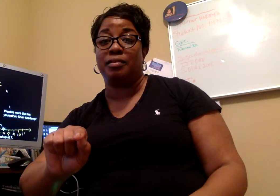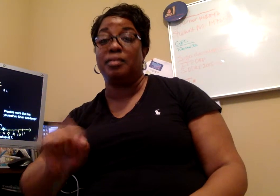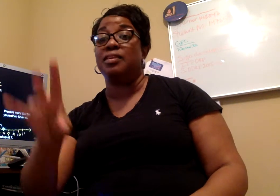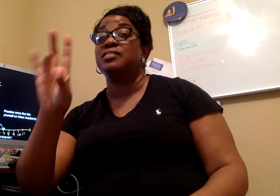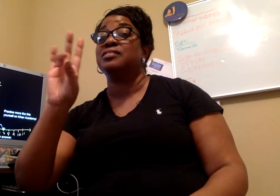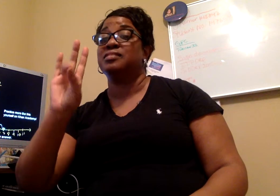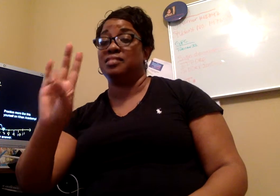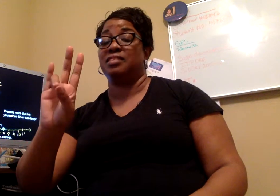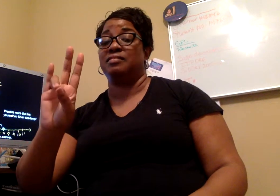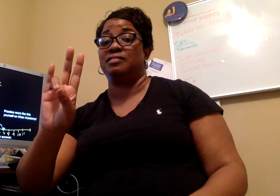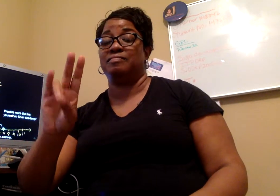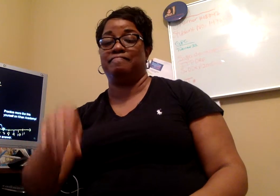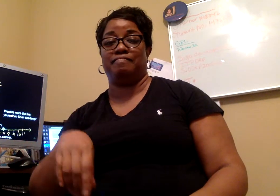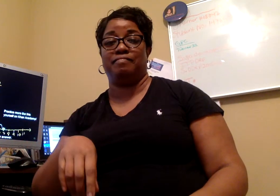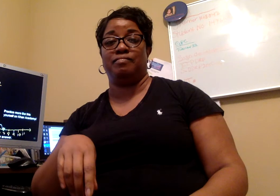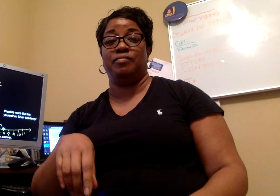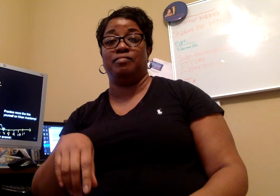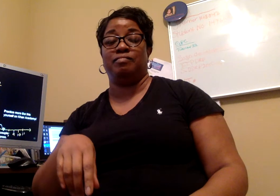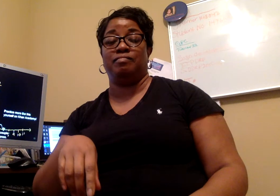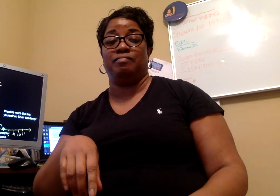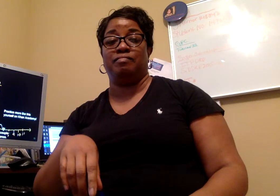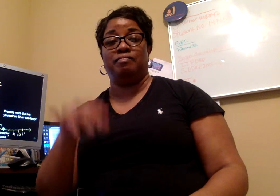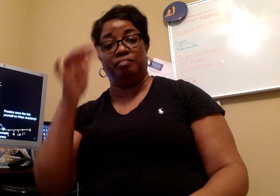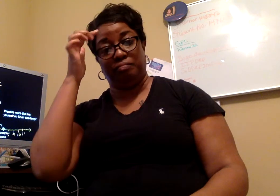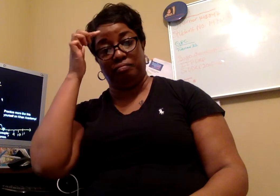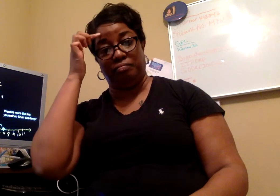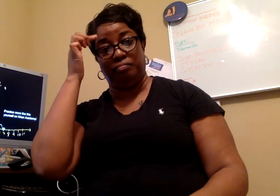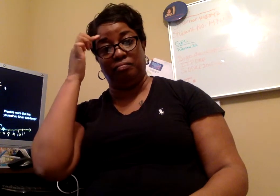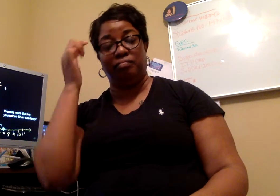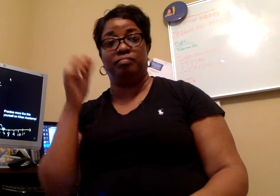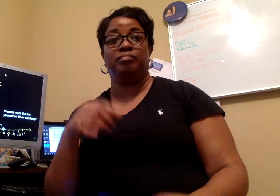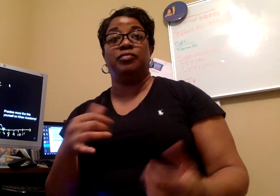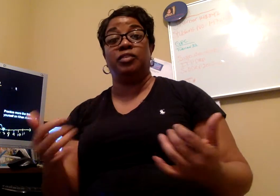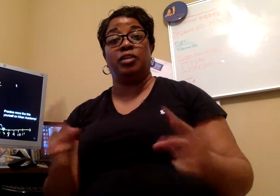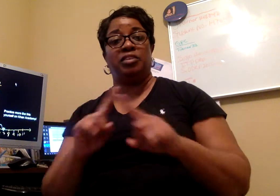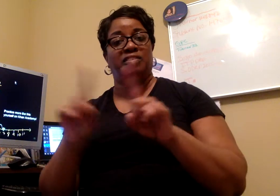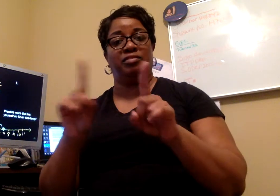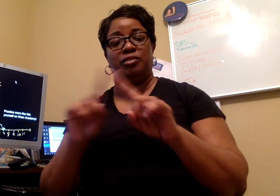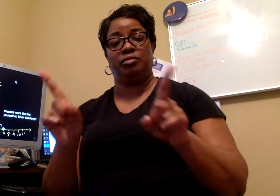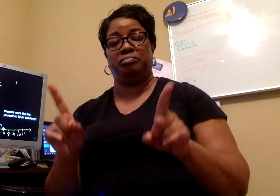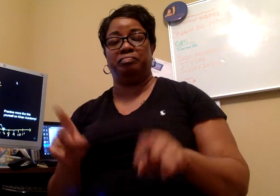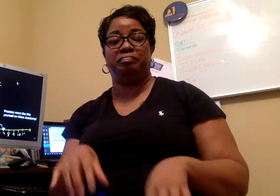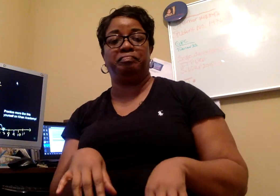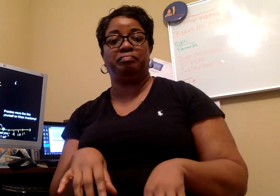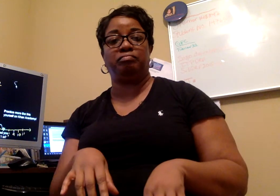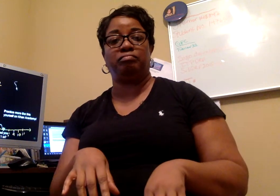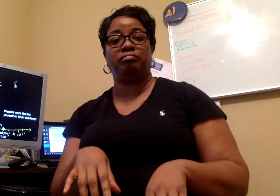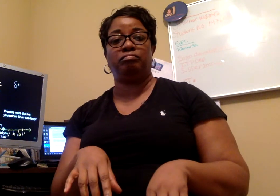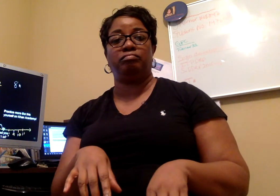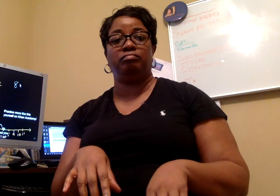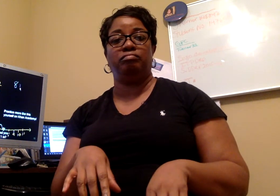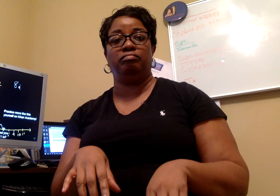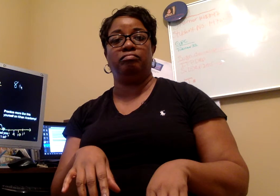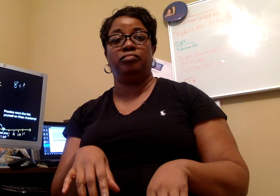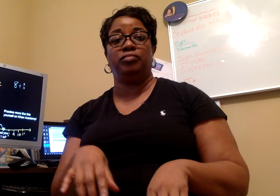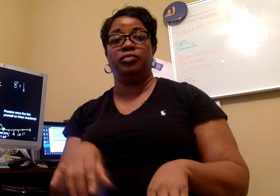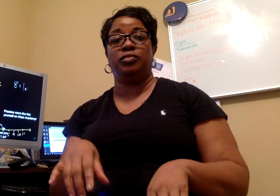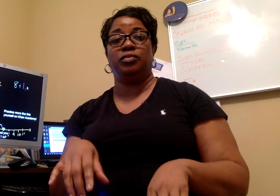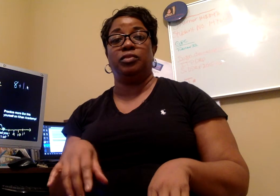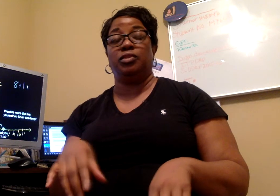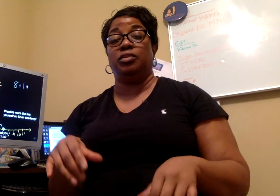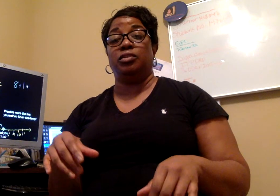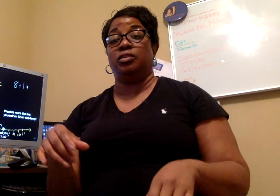And that was our answer. We could do a couple of different ones. We could say, what if I asked you what 8 plus